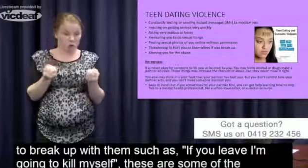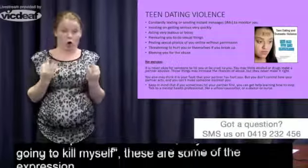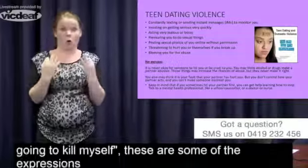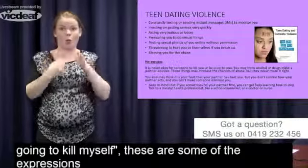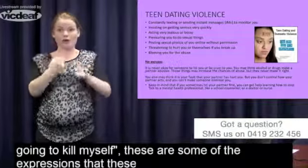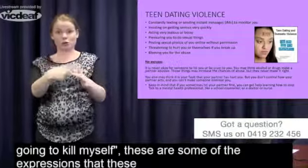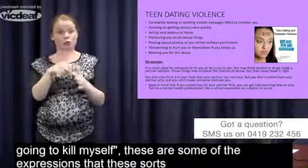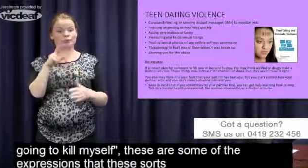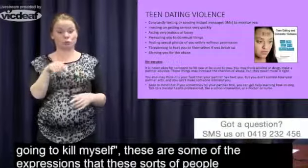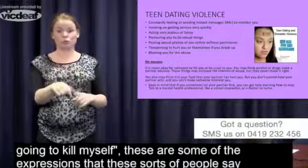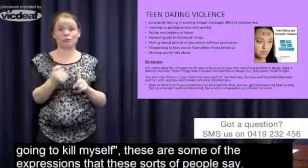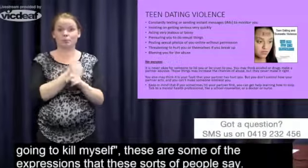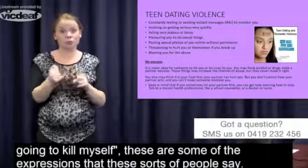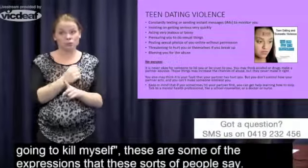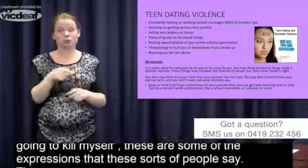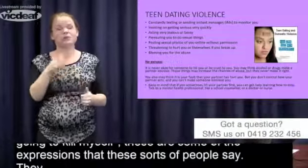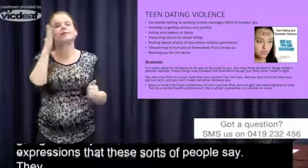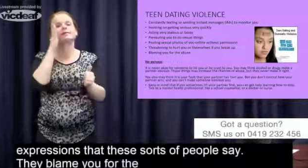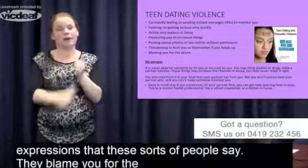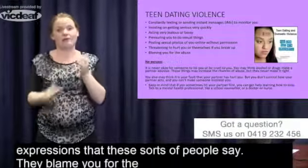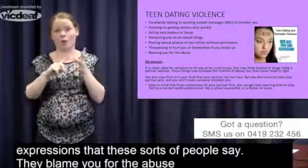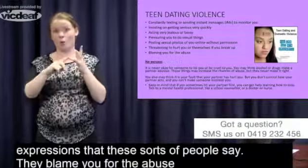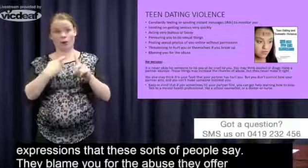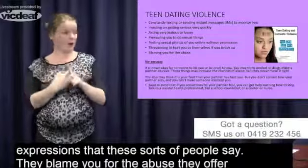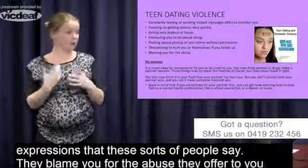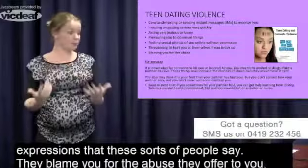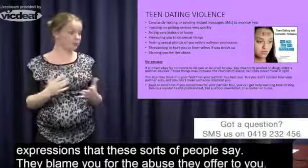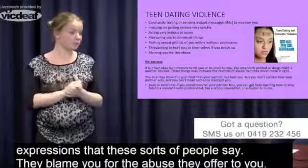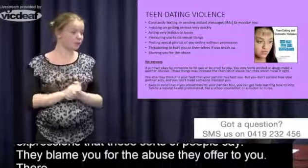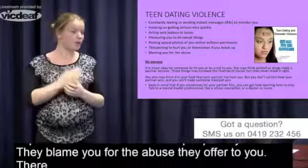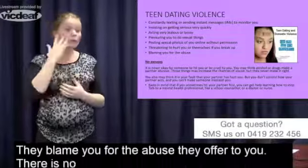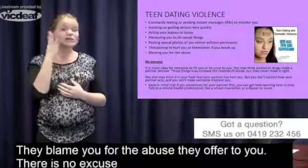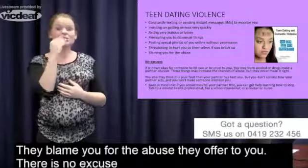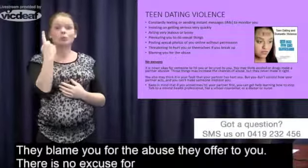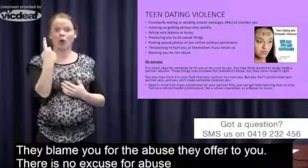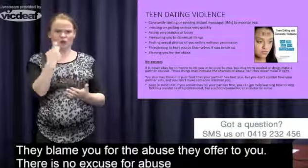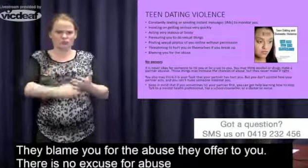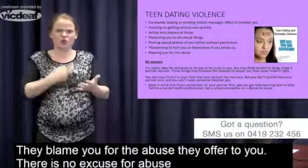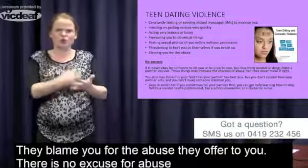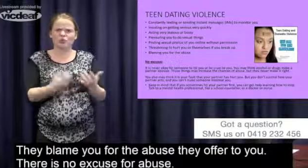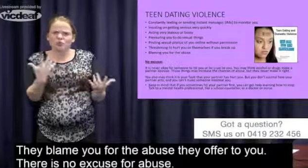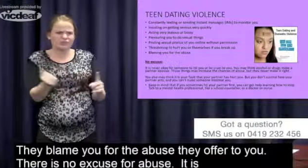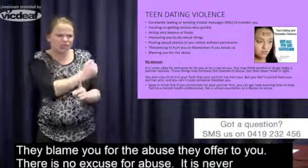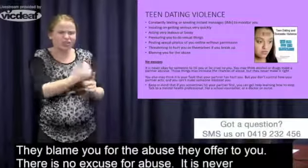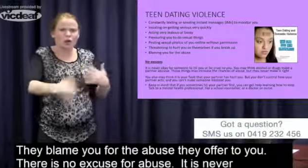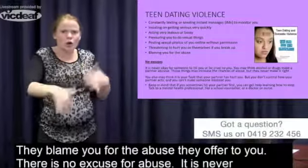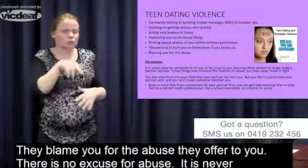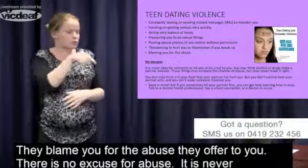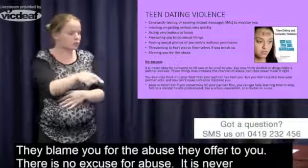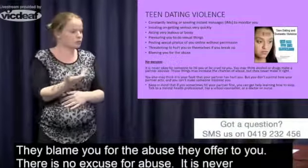you. There is no excuse for abuse. It is never okay. When someone is cruel